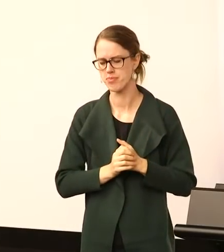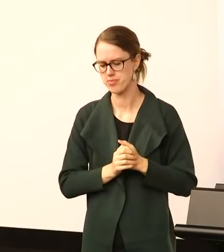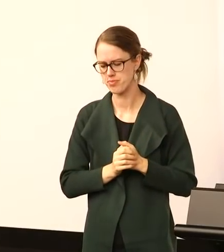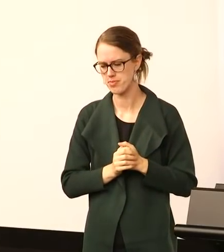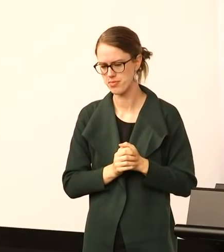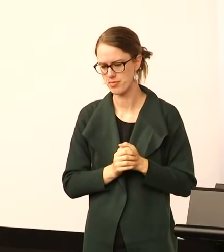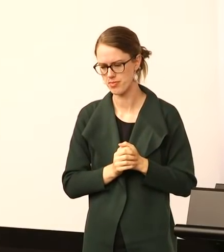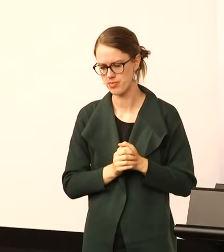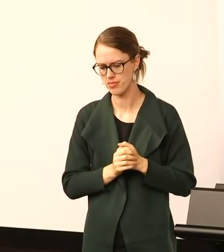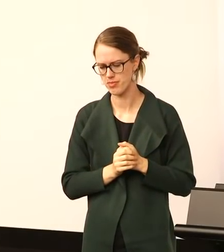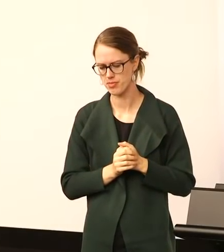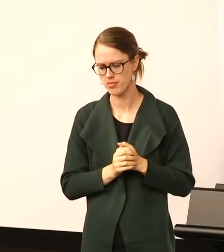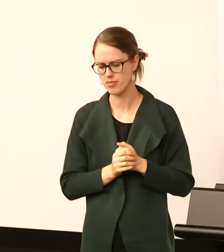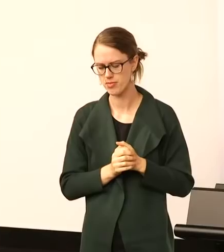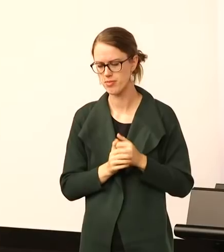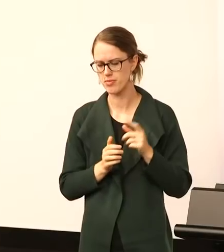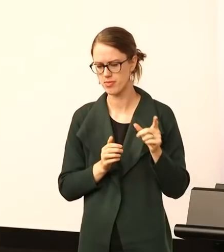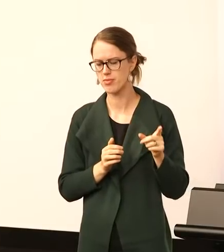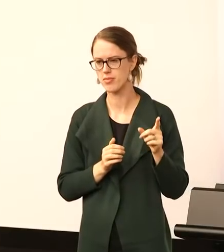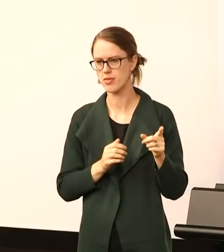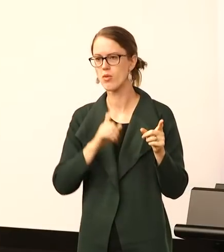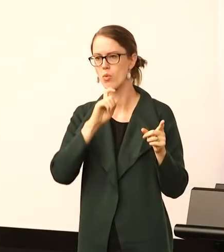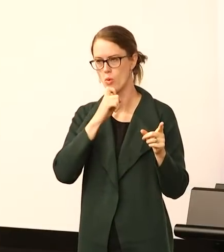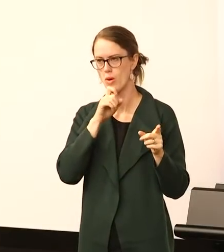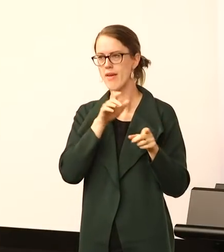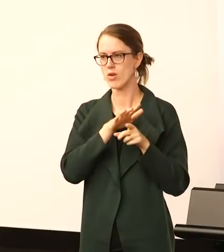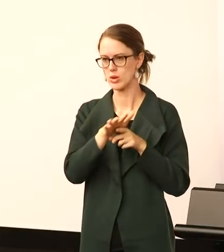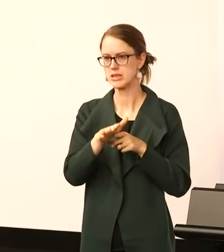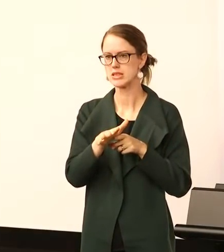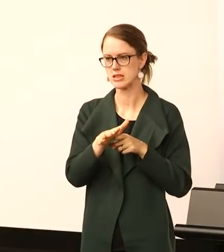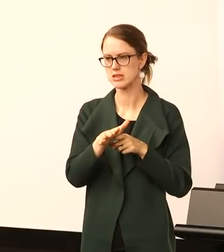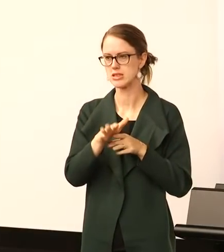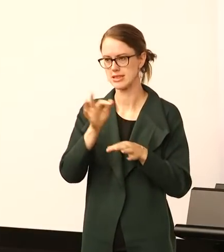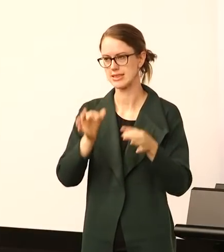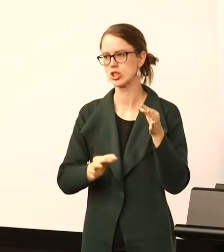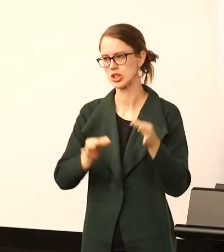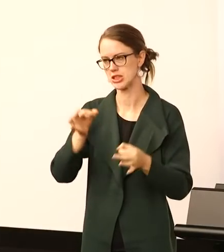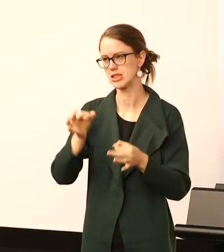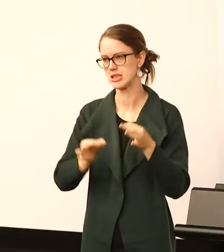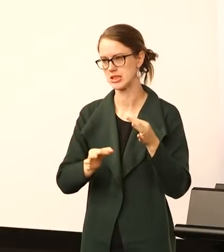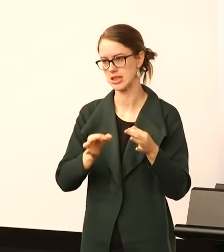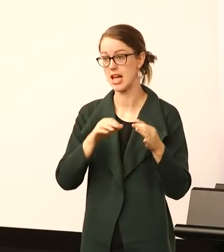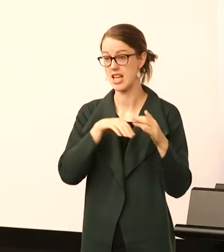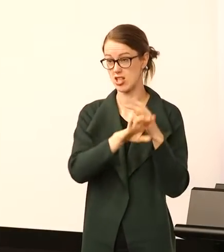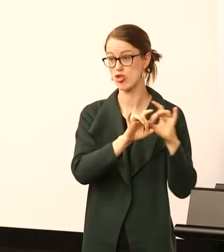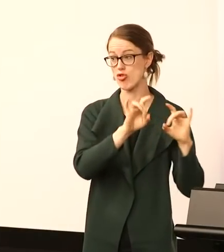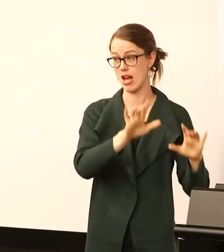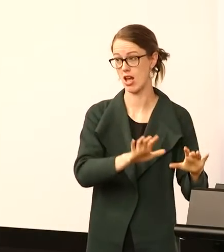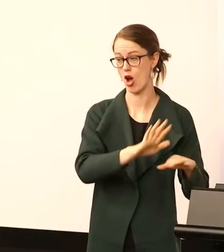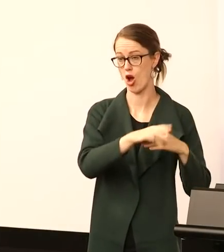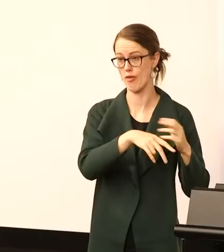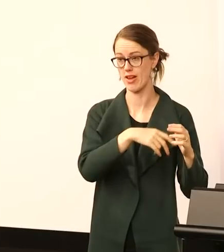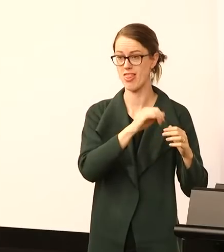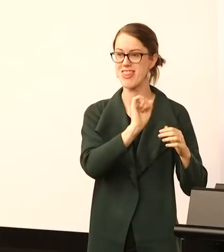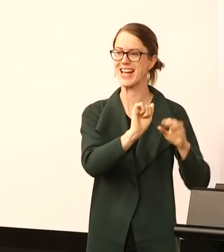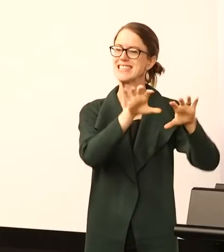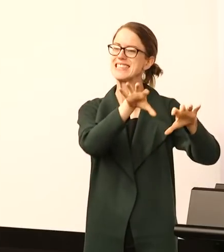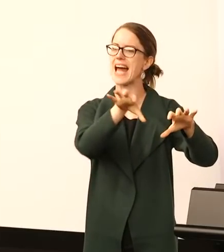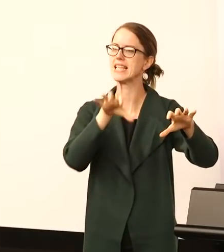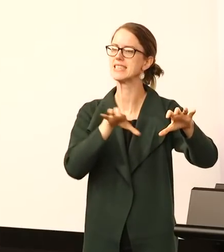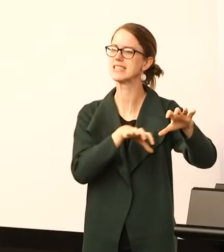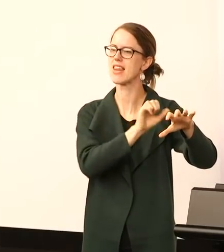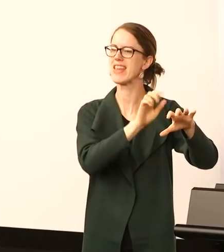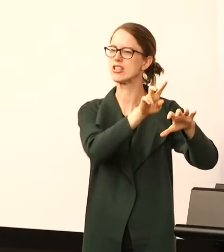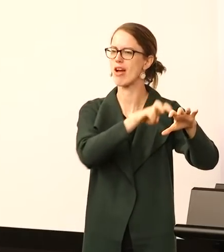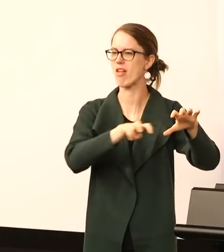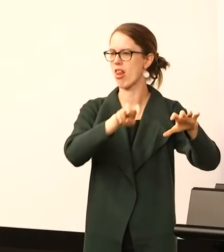And those are the things that will be influencing decisions inside Australia about travel between states as